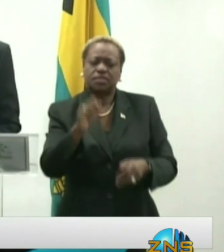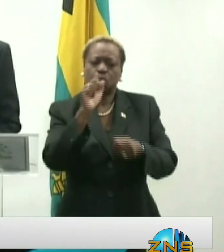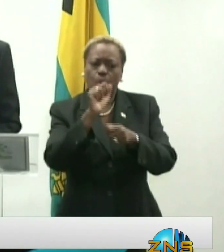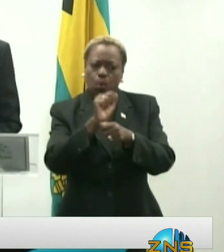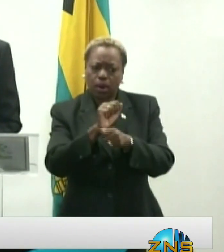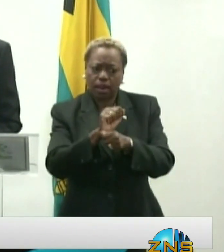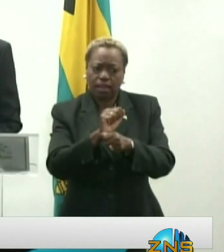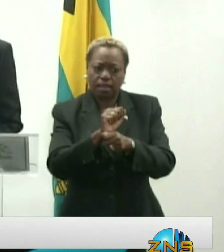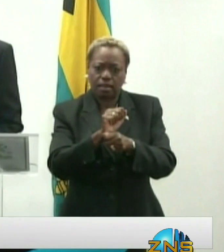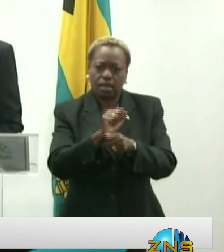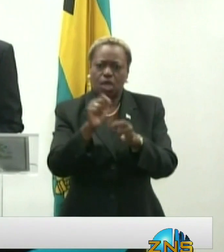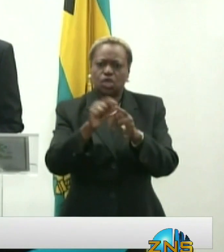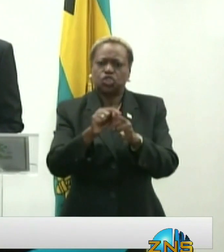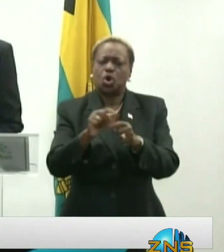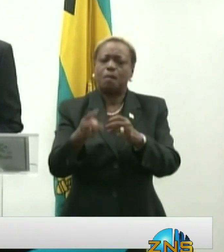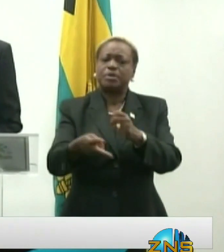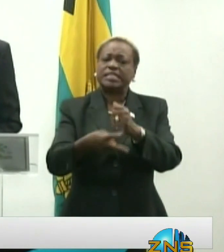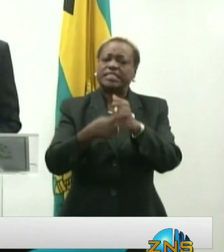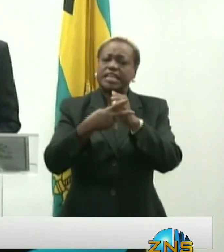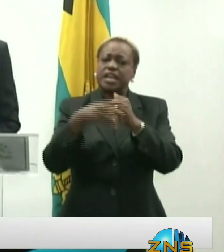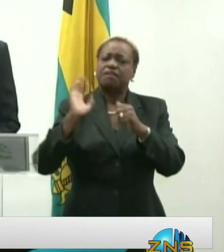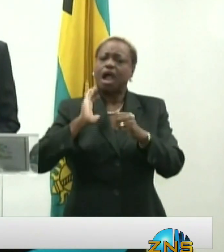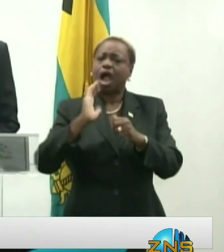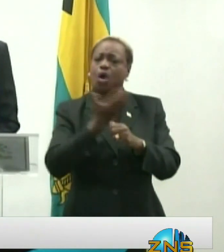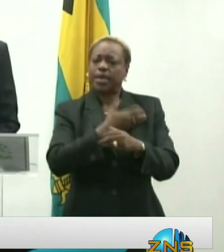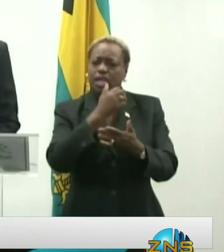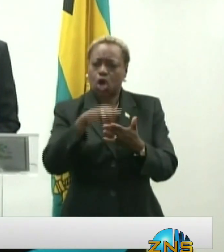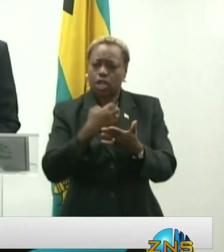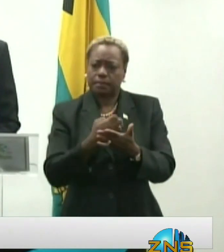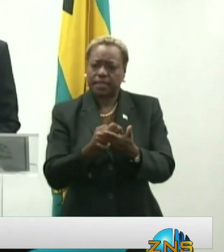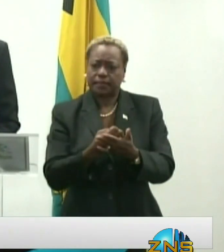work to preserve our economy.